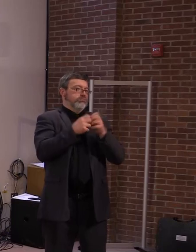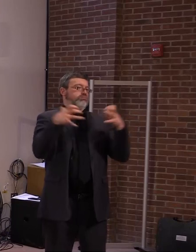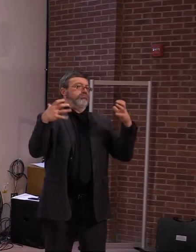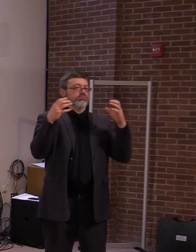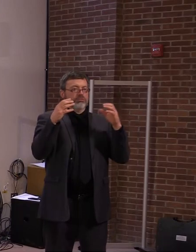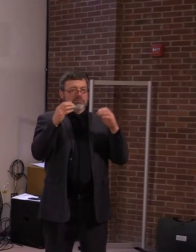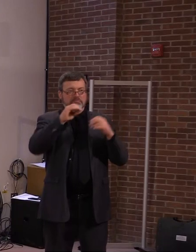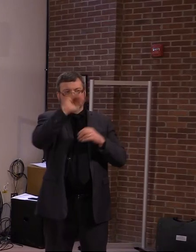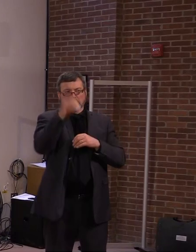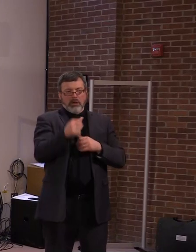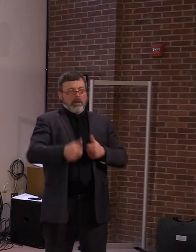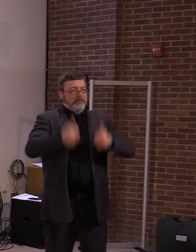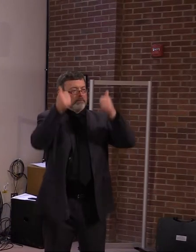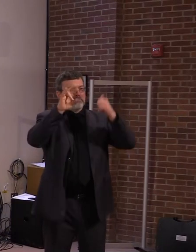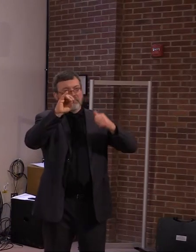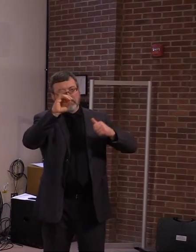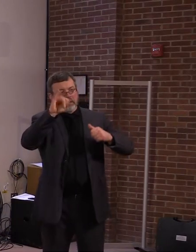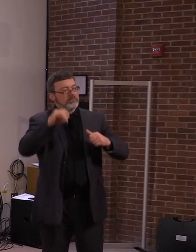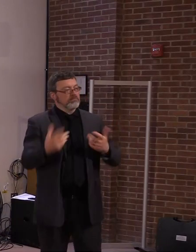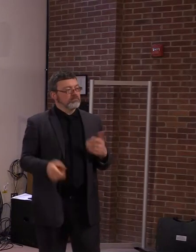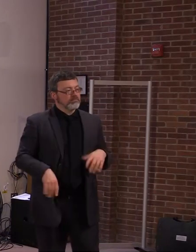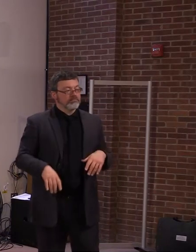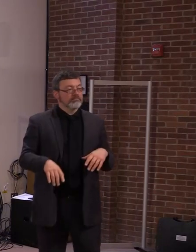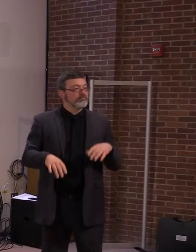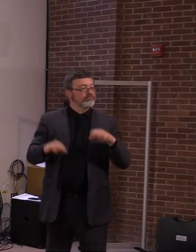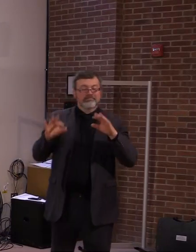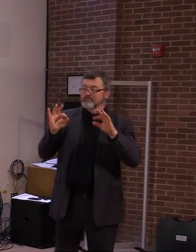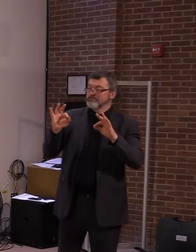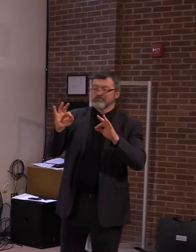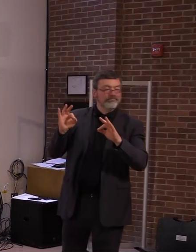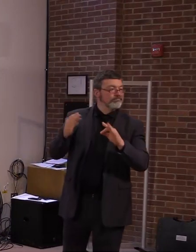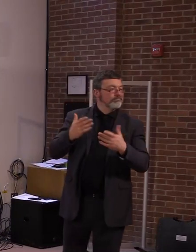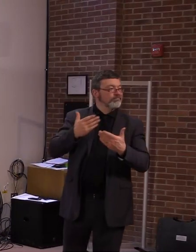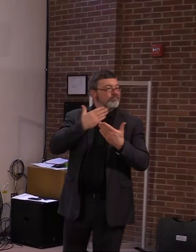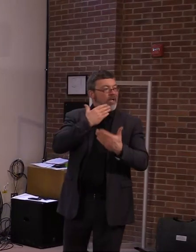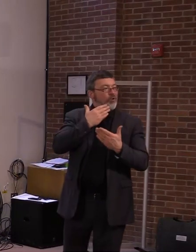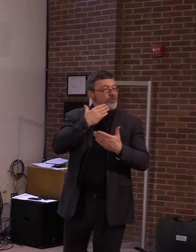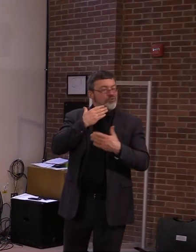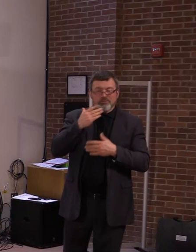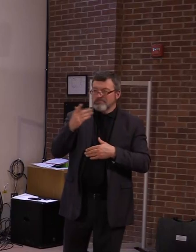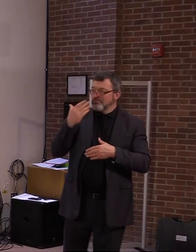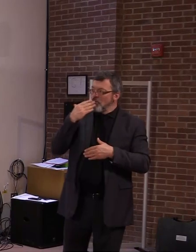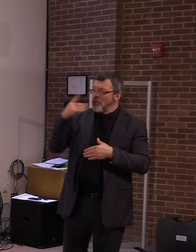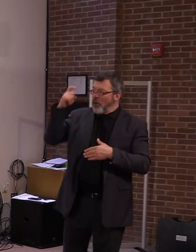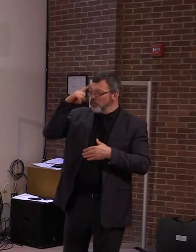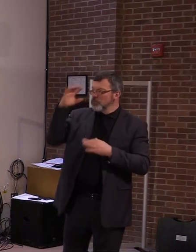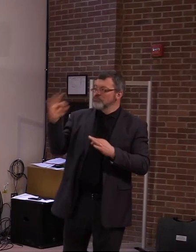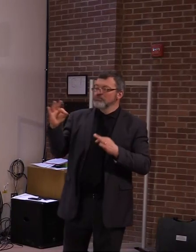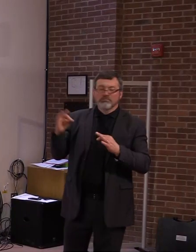Richard, thank you very much. I appreciate the answer, and thank you, Governor.